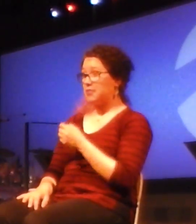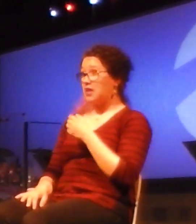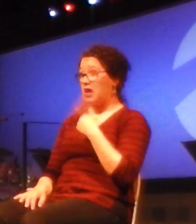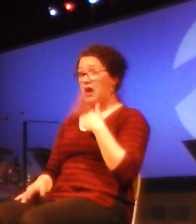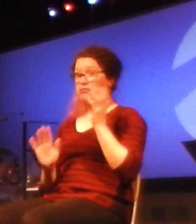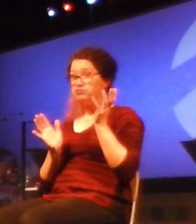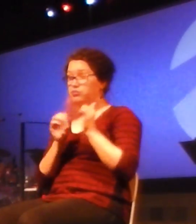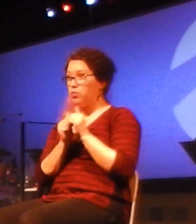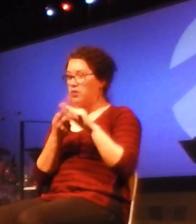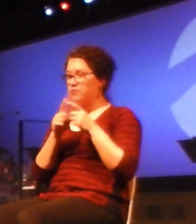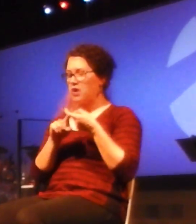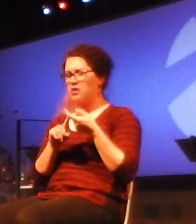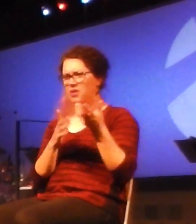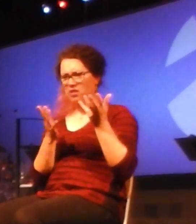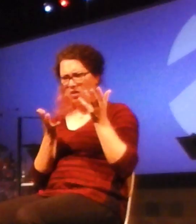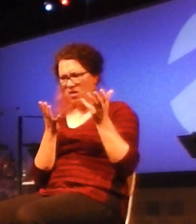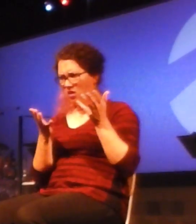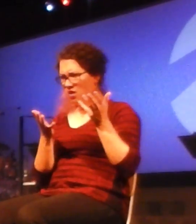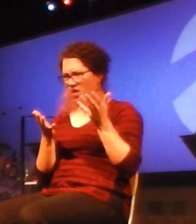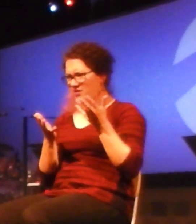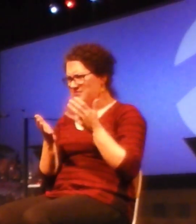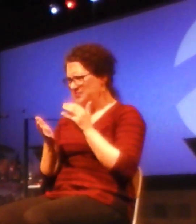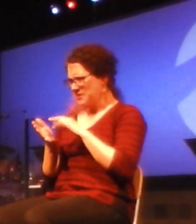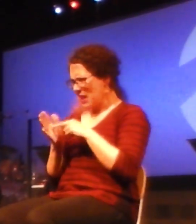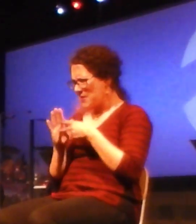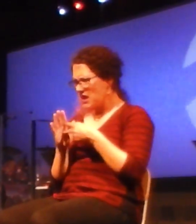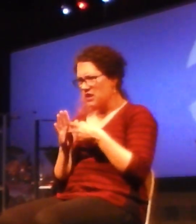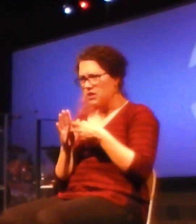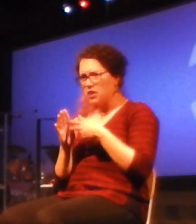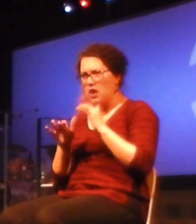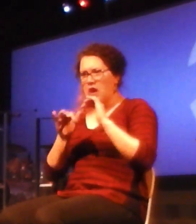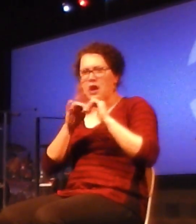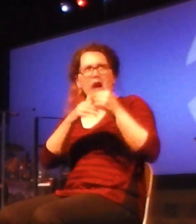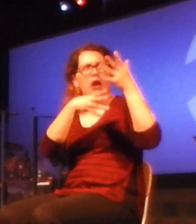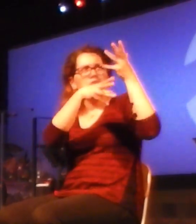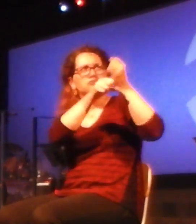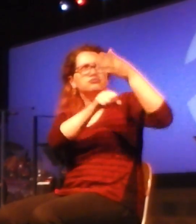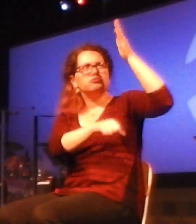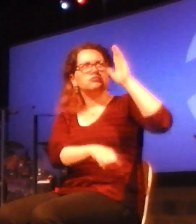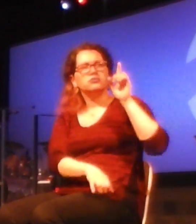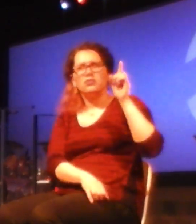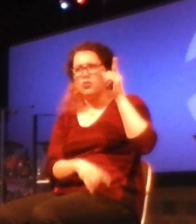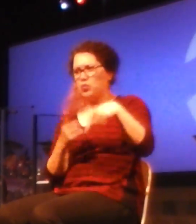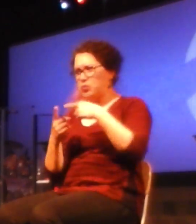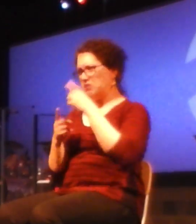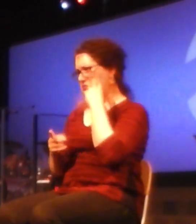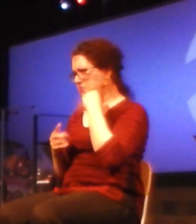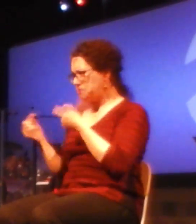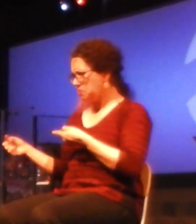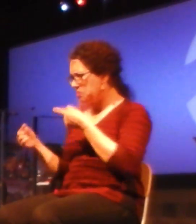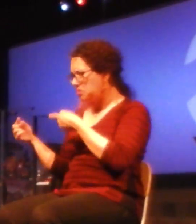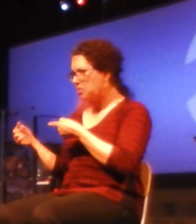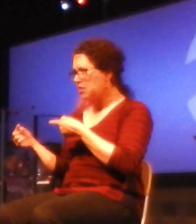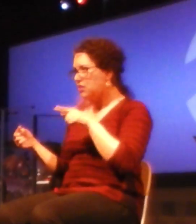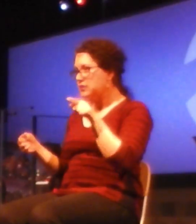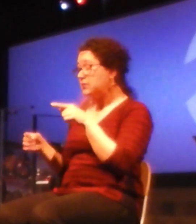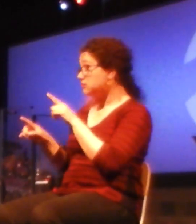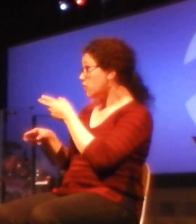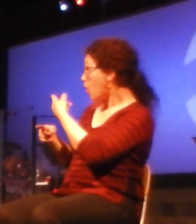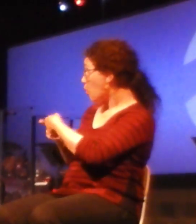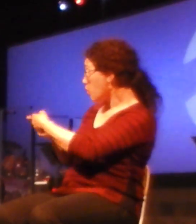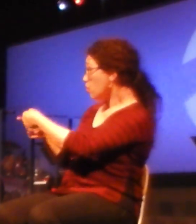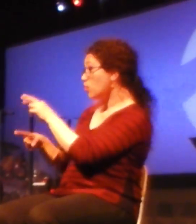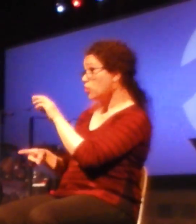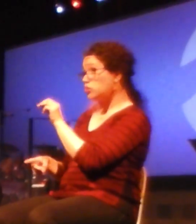well, what does this mean? How do you even trust God when you're in these circumstances? He brought up this passage from Romans. He said, and it was